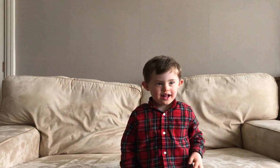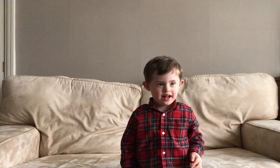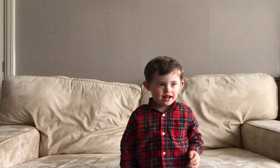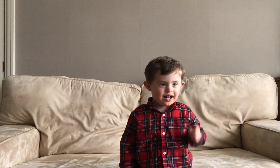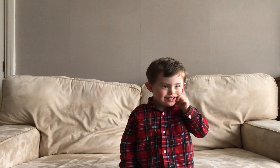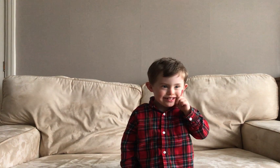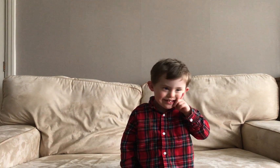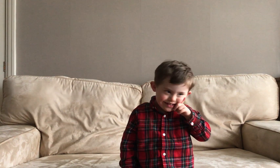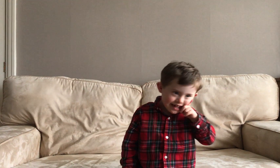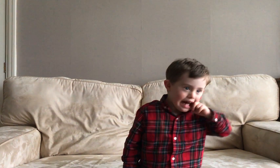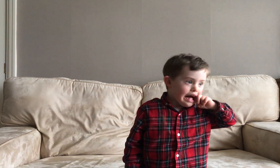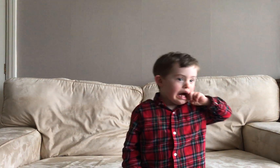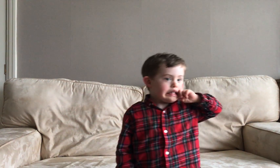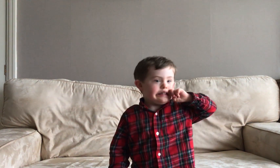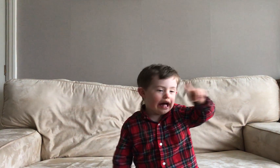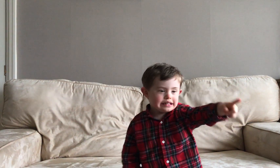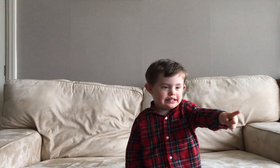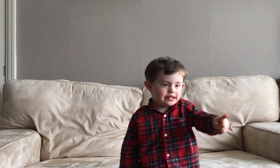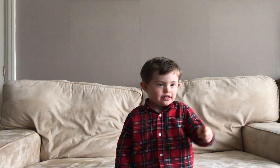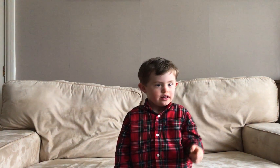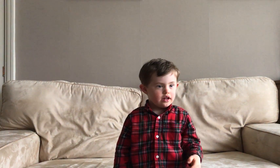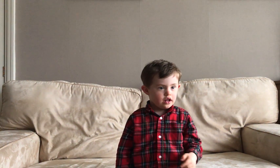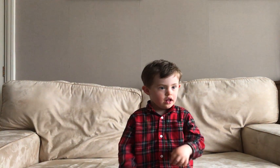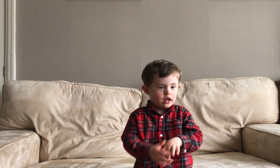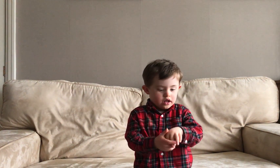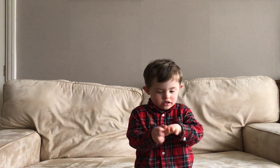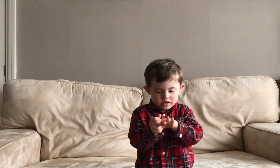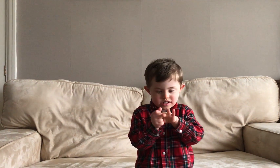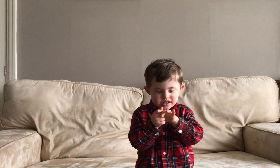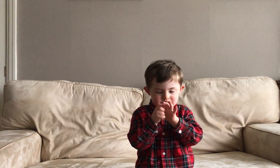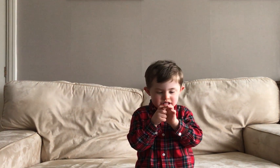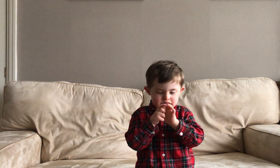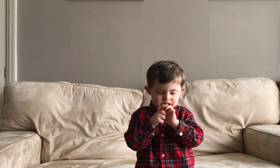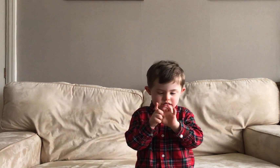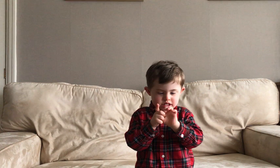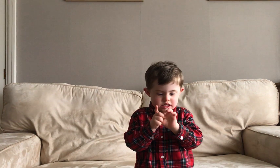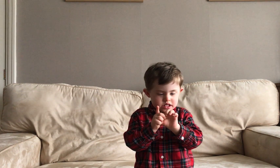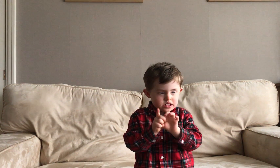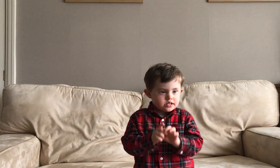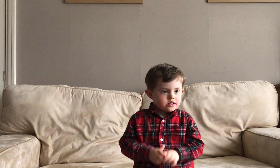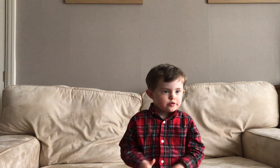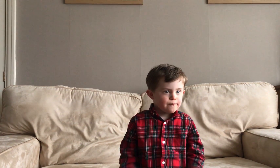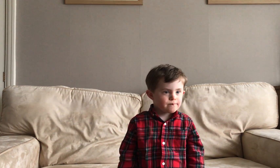and he said to the snail, "Come,